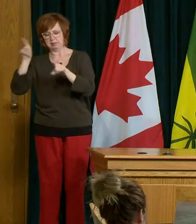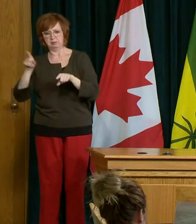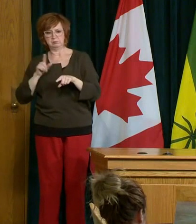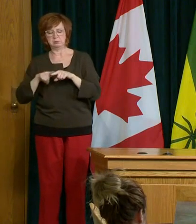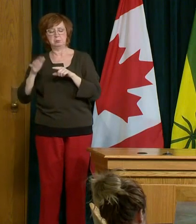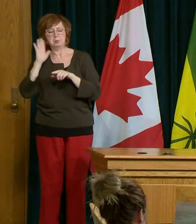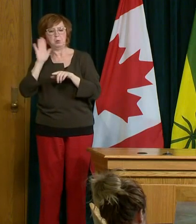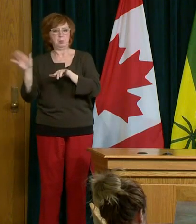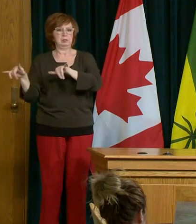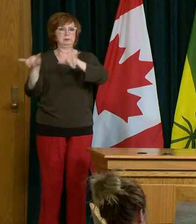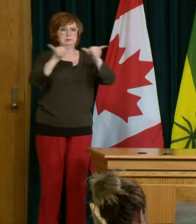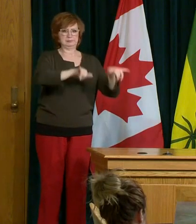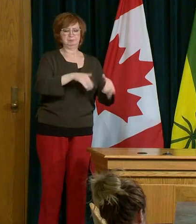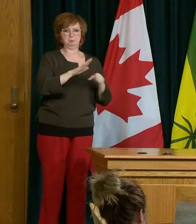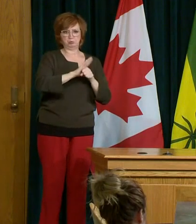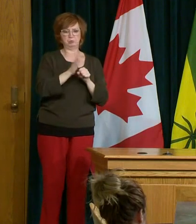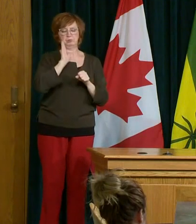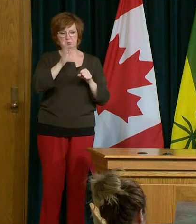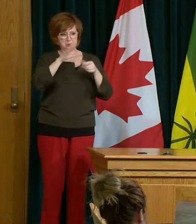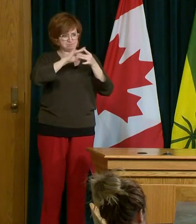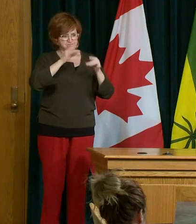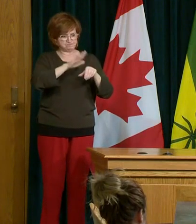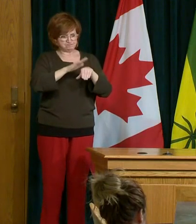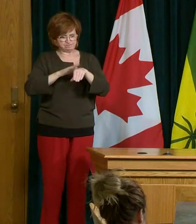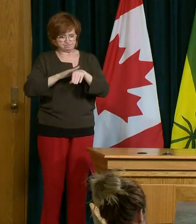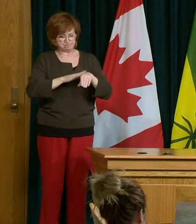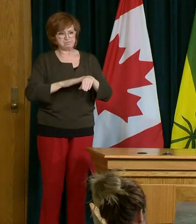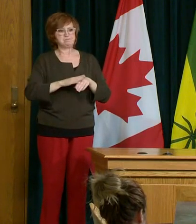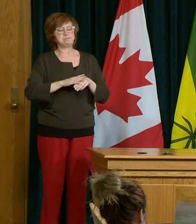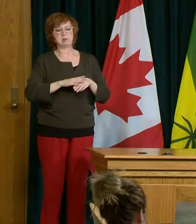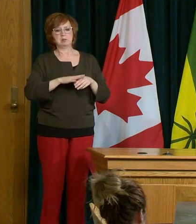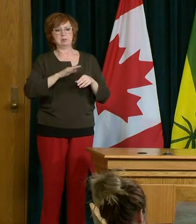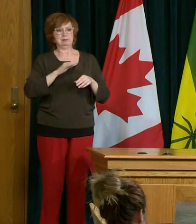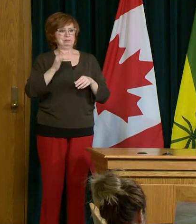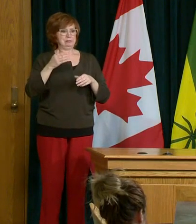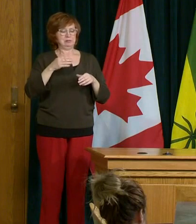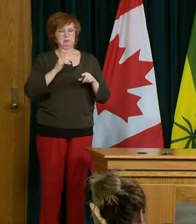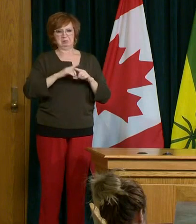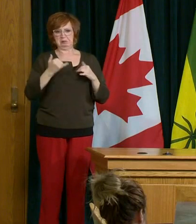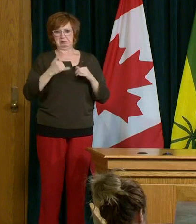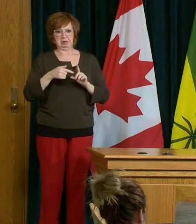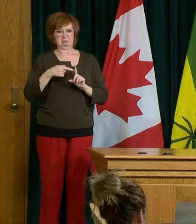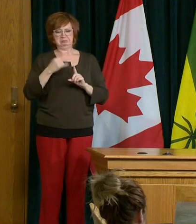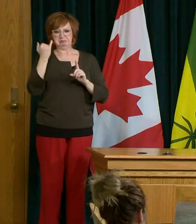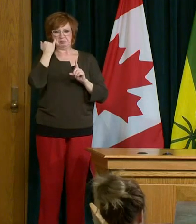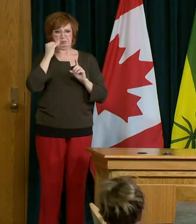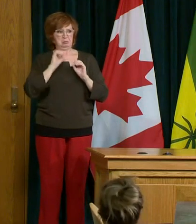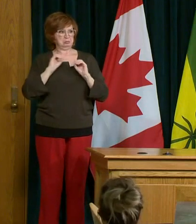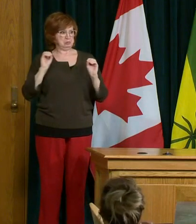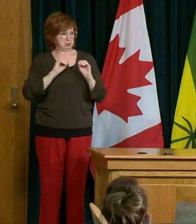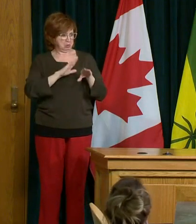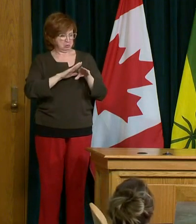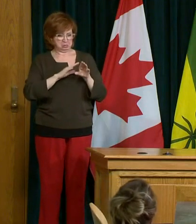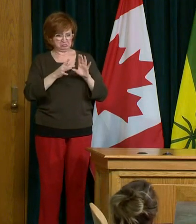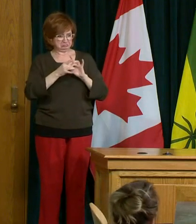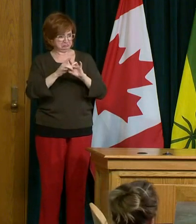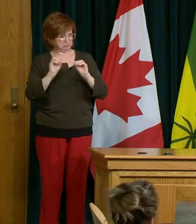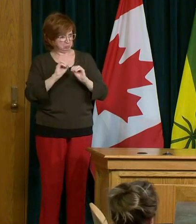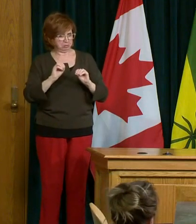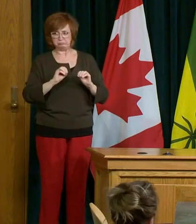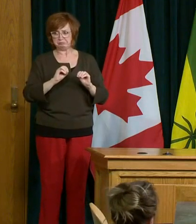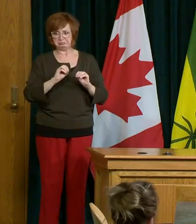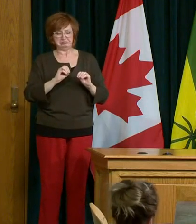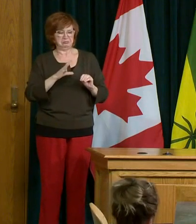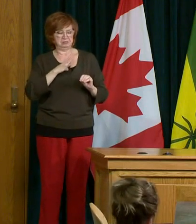what's online and what's being reported through social media. Other venues, it's really hard sometimes to be consistent, and especially in this day and age